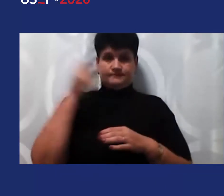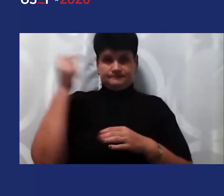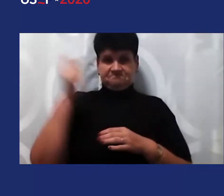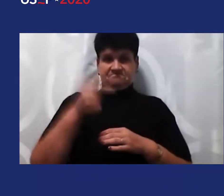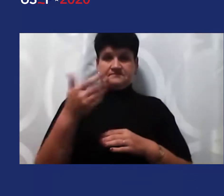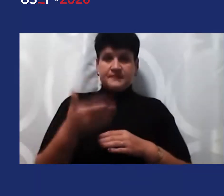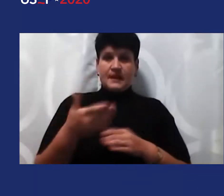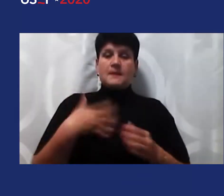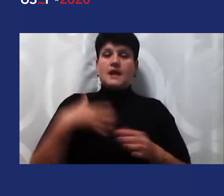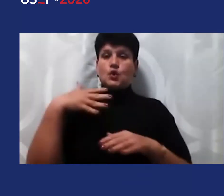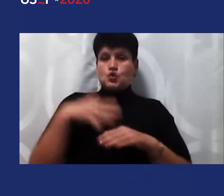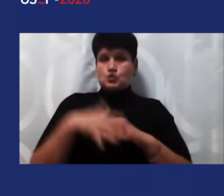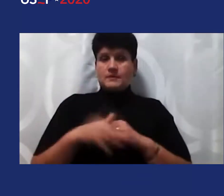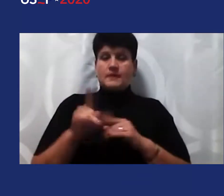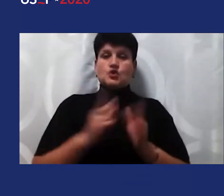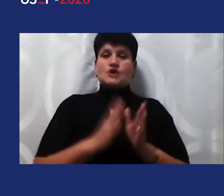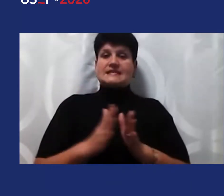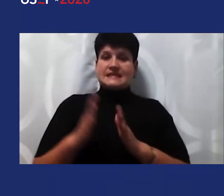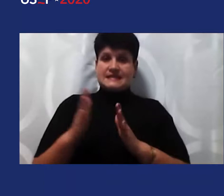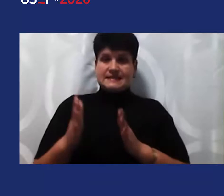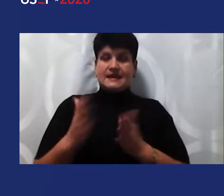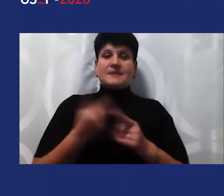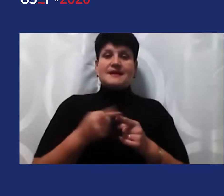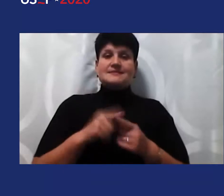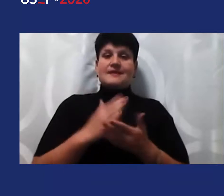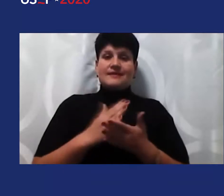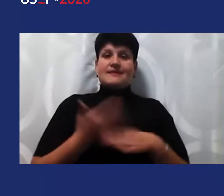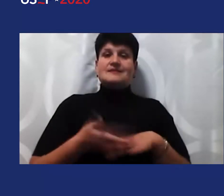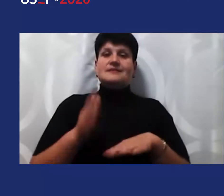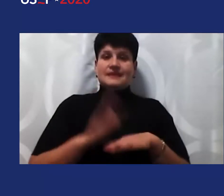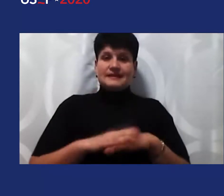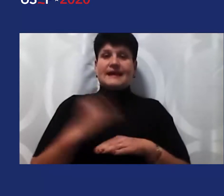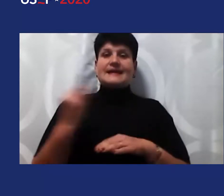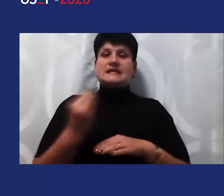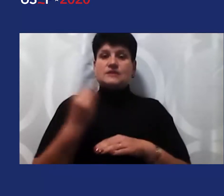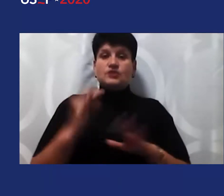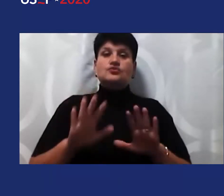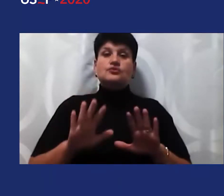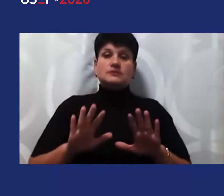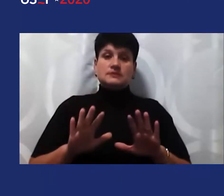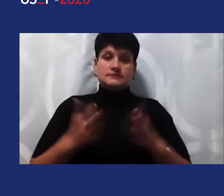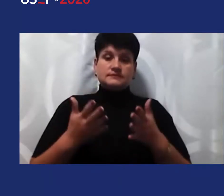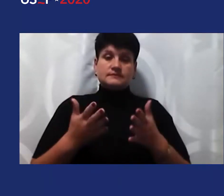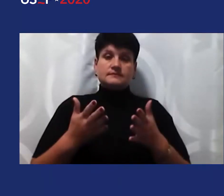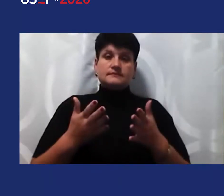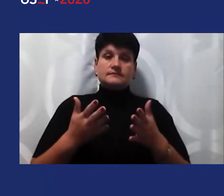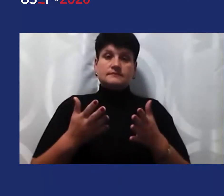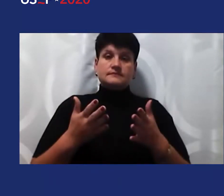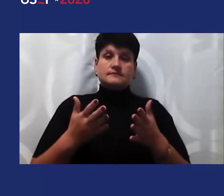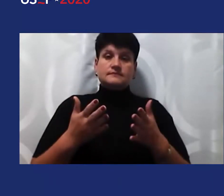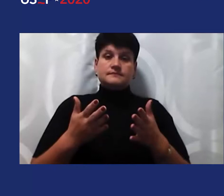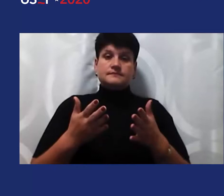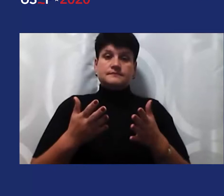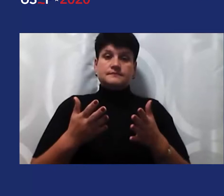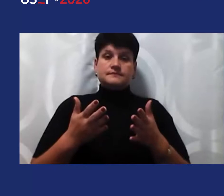people need this information because we all learned